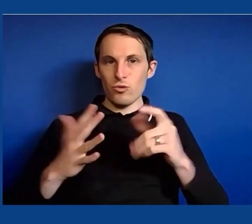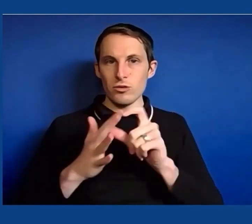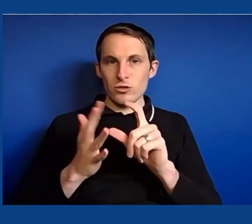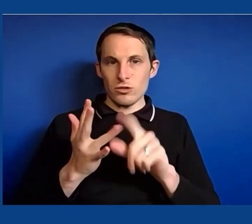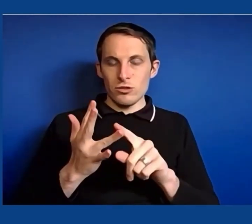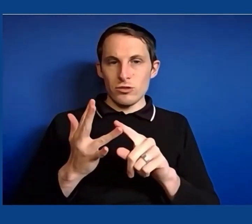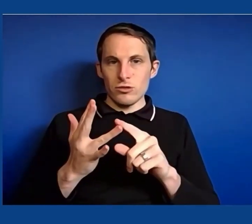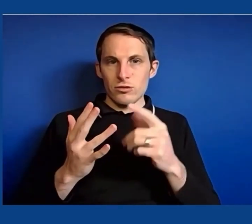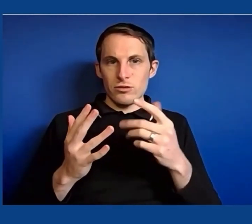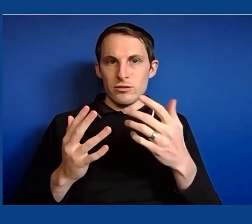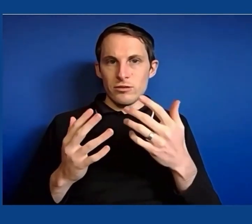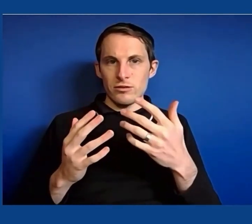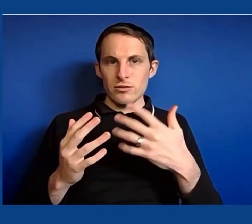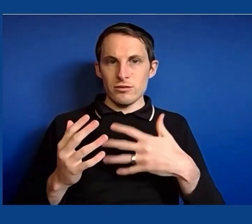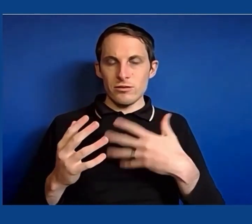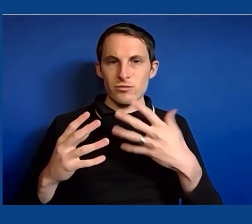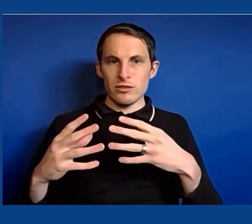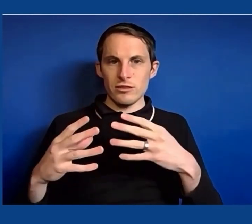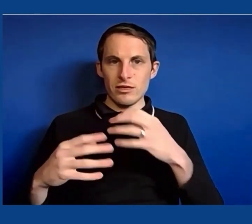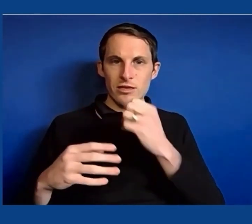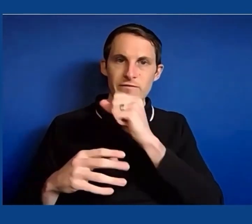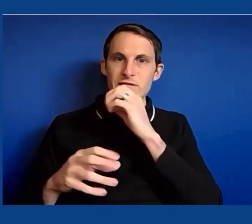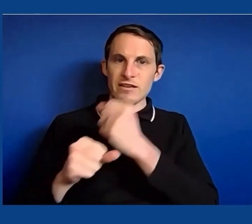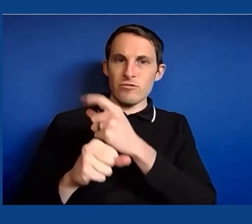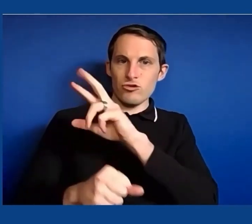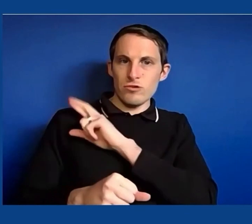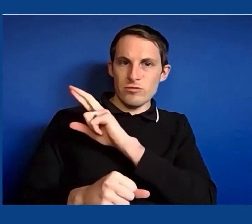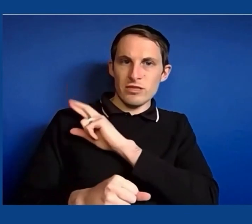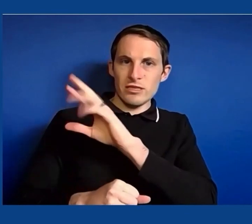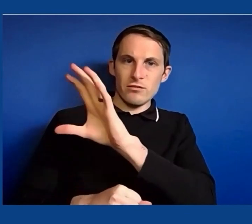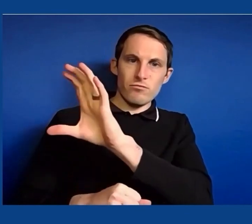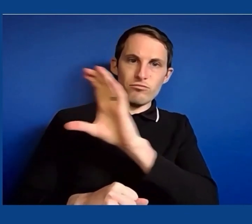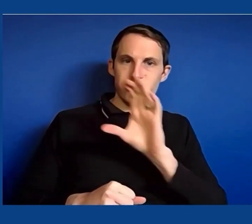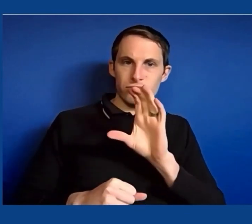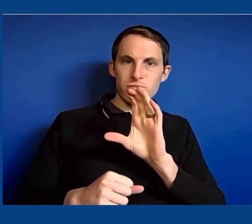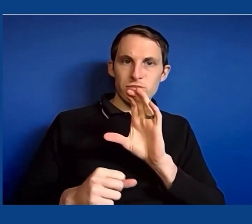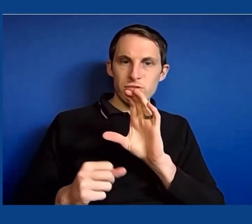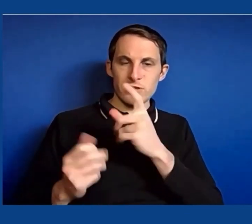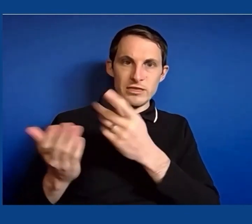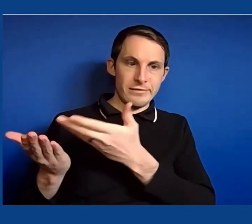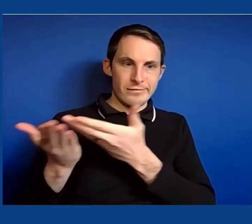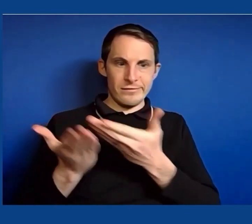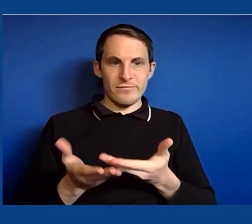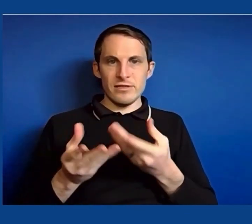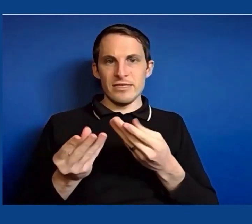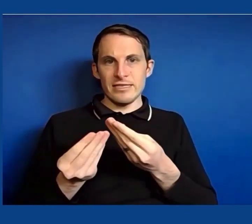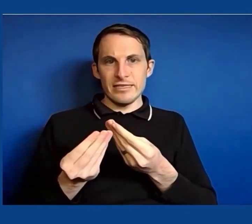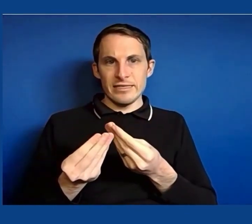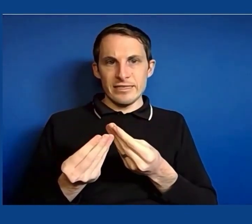take responsibility away from government, you know, and then be lumped with something that you really can't,